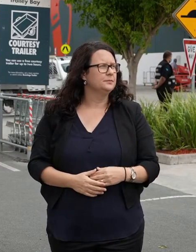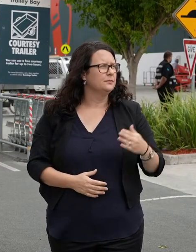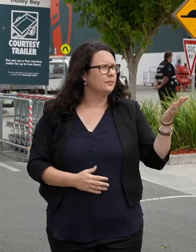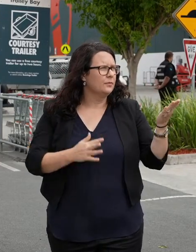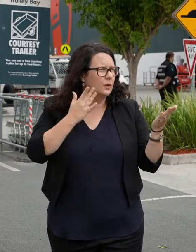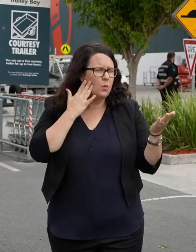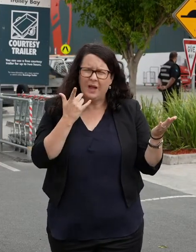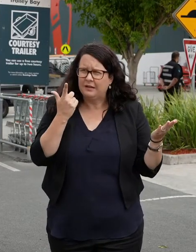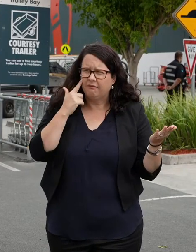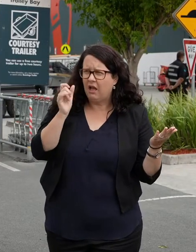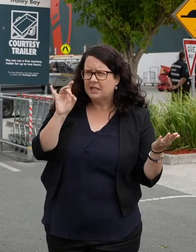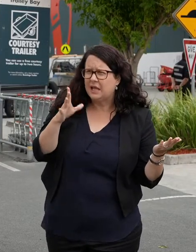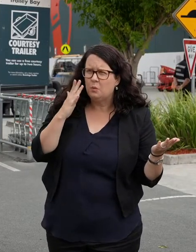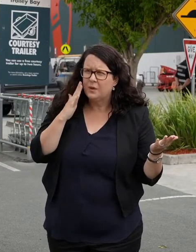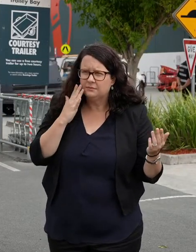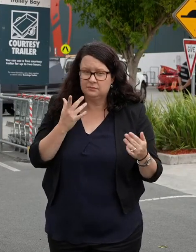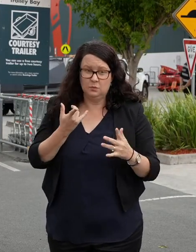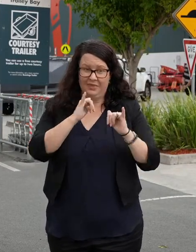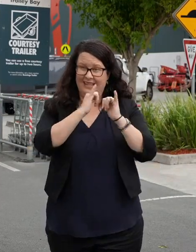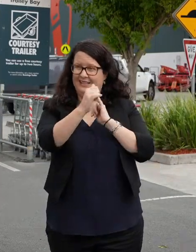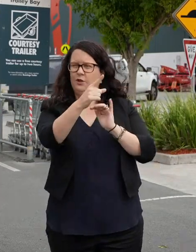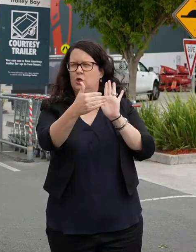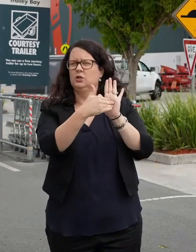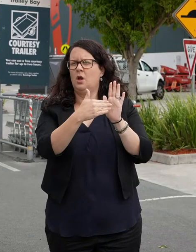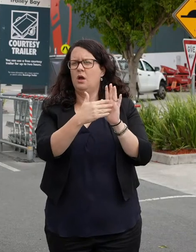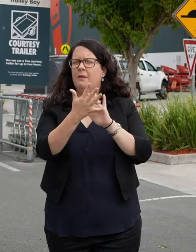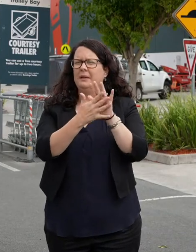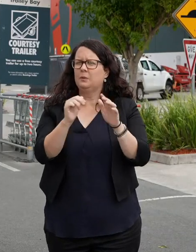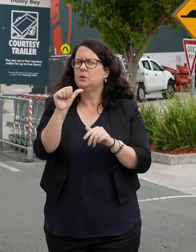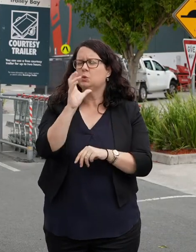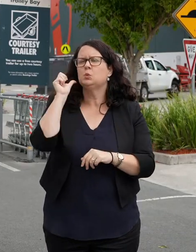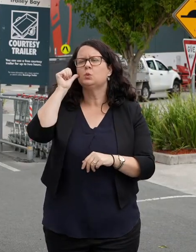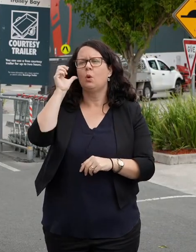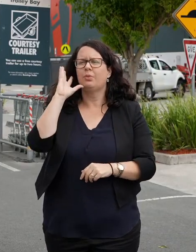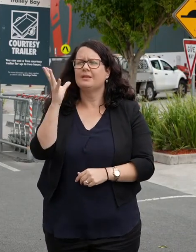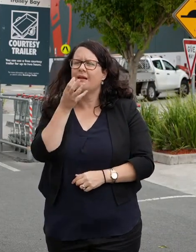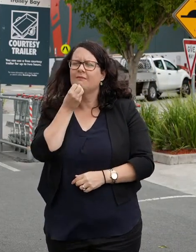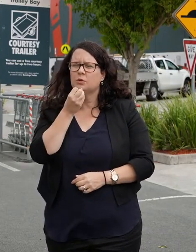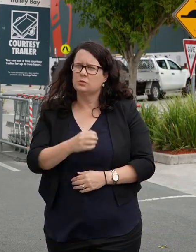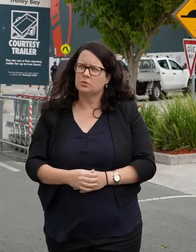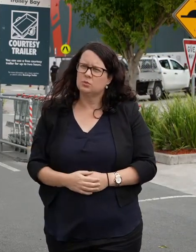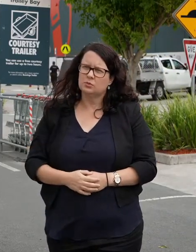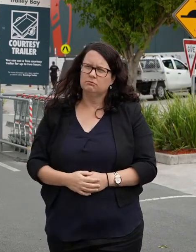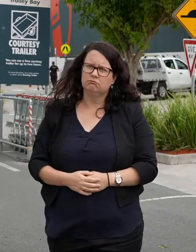those details? Interviews are happening today. We should know later this afternoon.